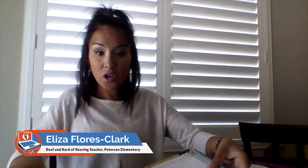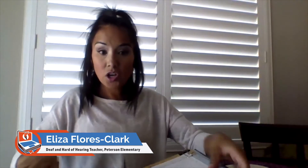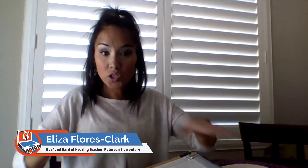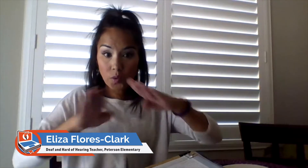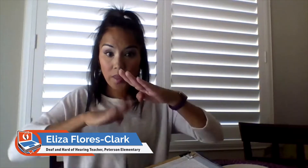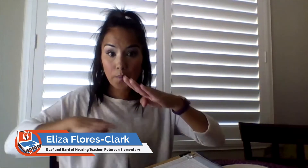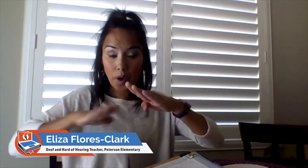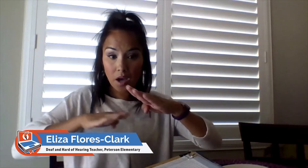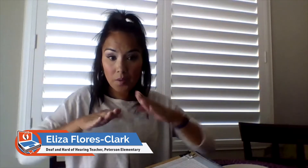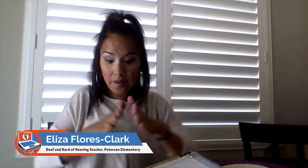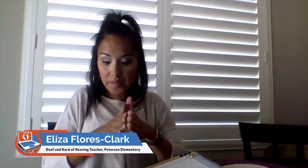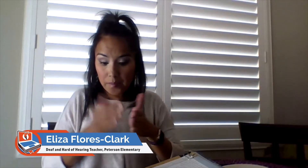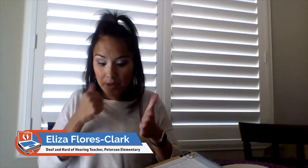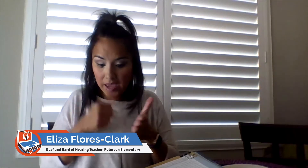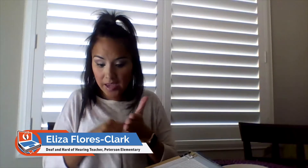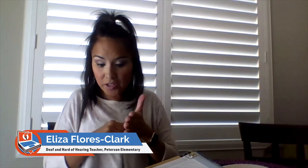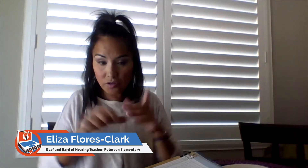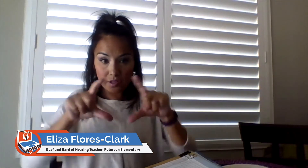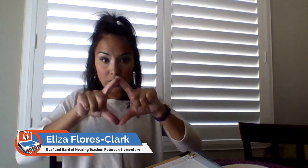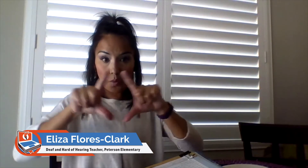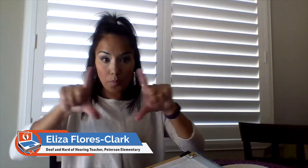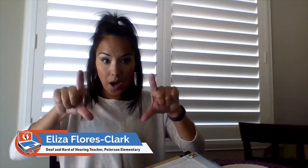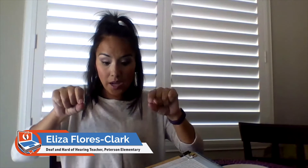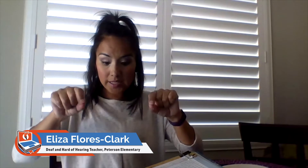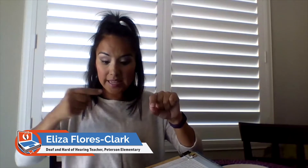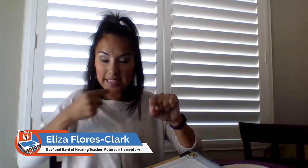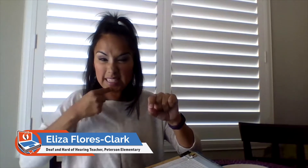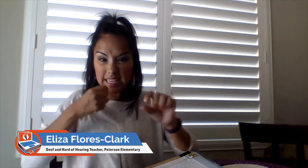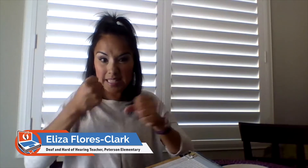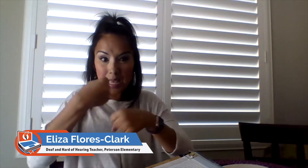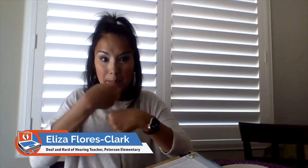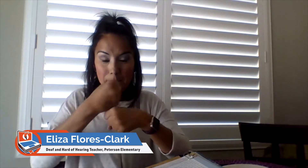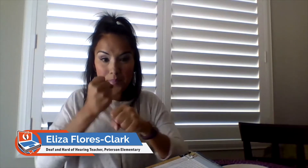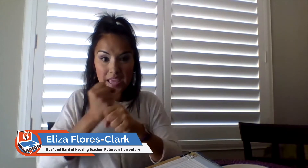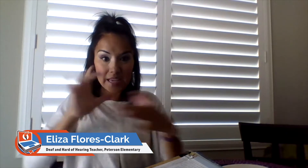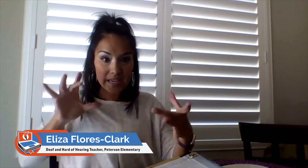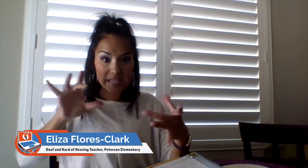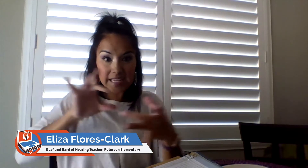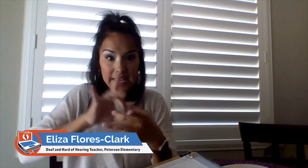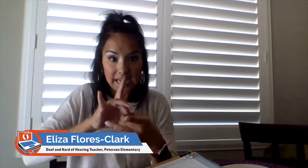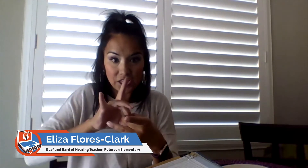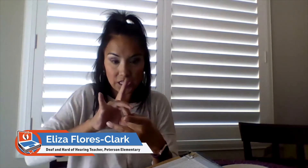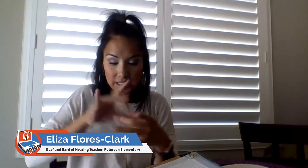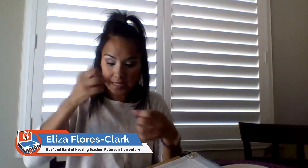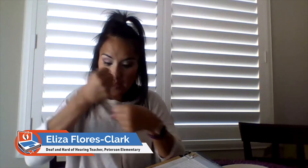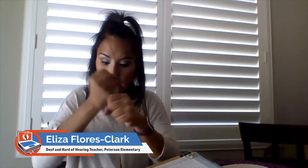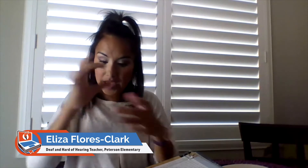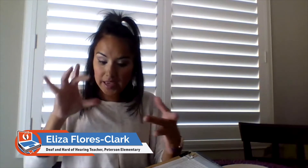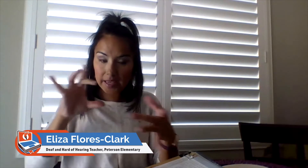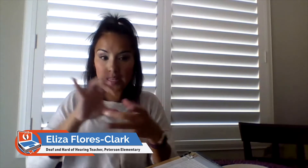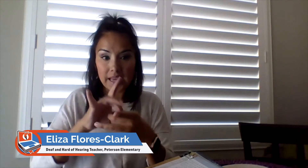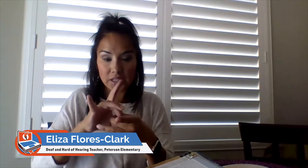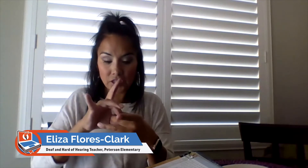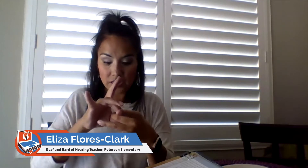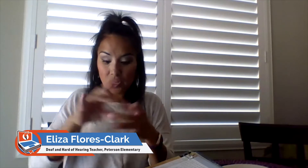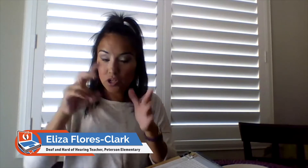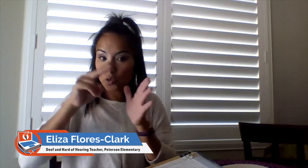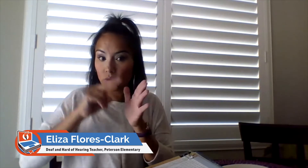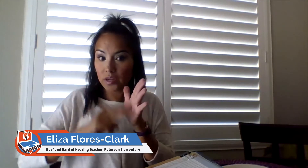So on the bottom of the page, there's a little box. Make connections. Make connections. So we're going to